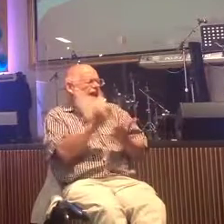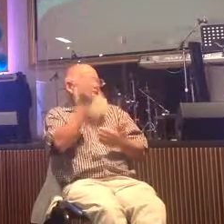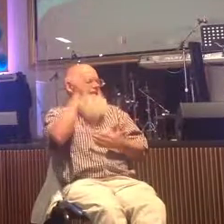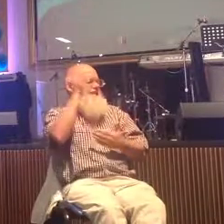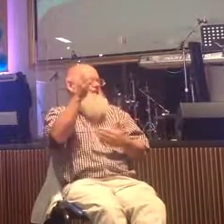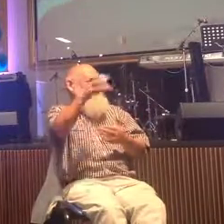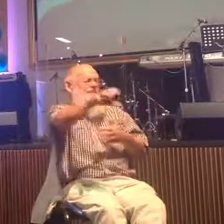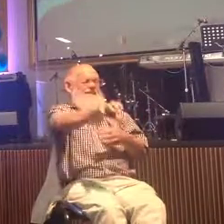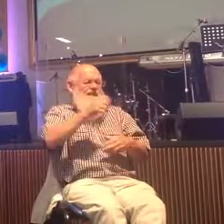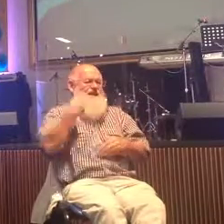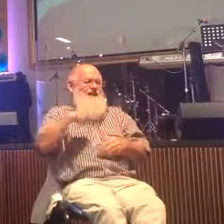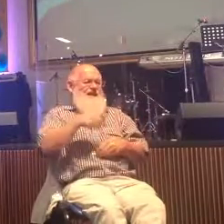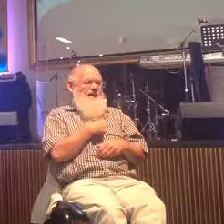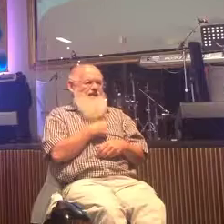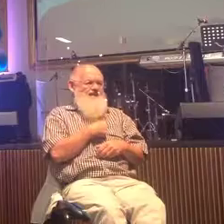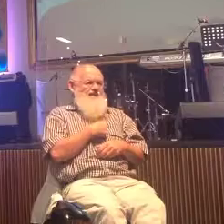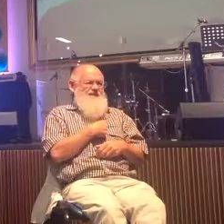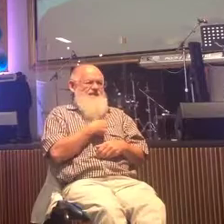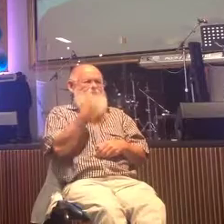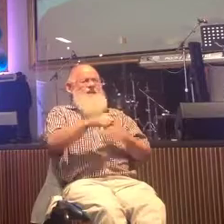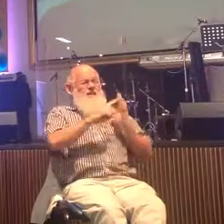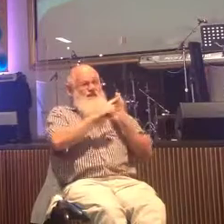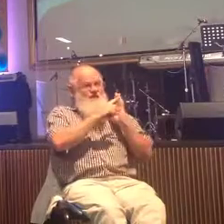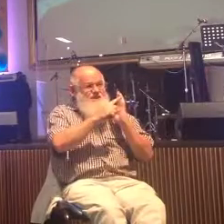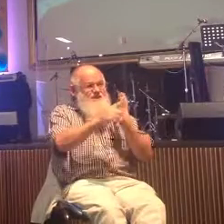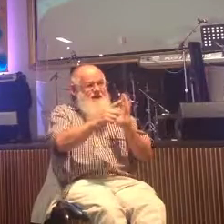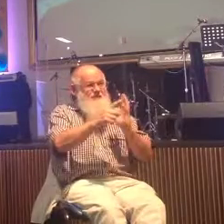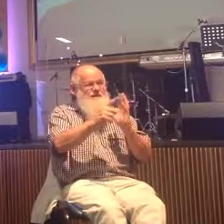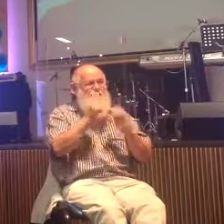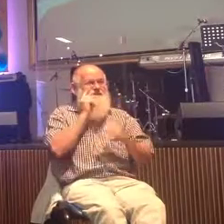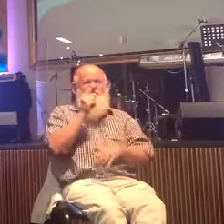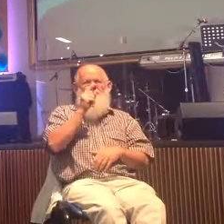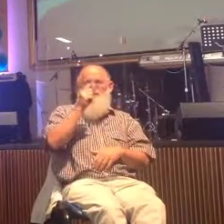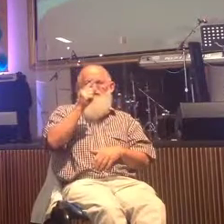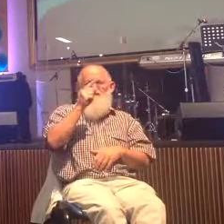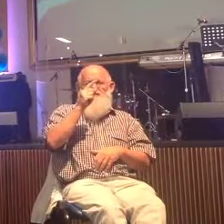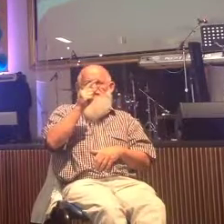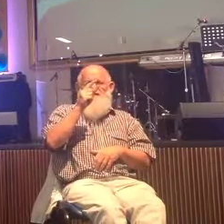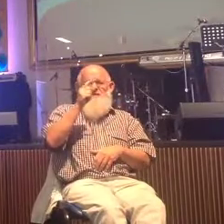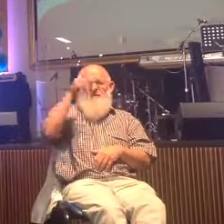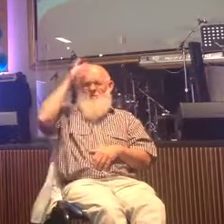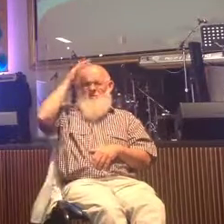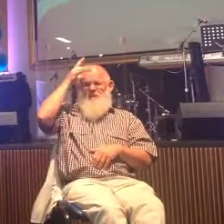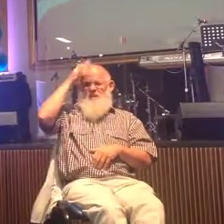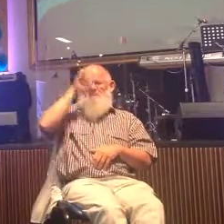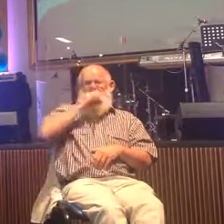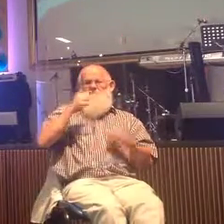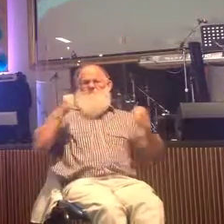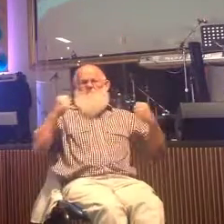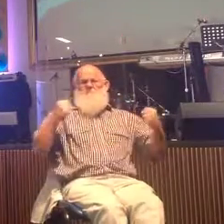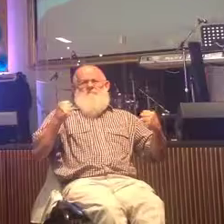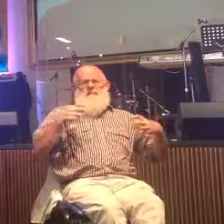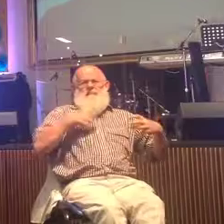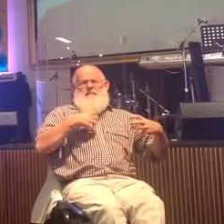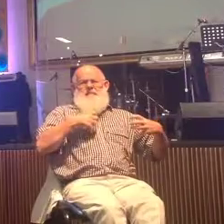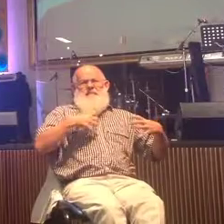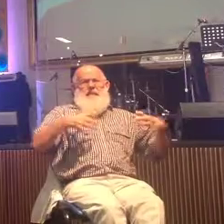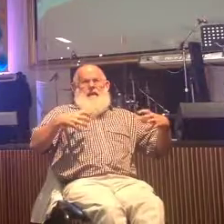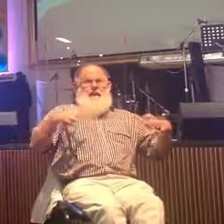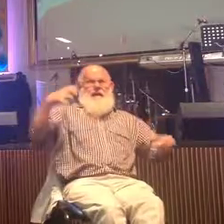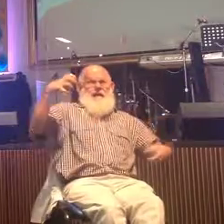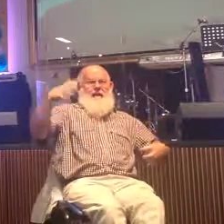got off the boat with Jesus, and they see this crazy, crazy, muscly man running towards them, they would have thought, where on